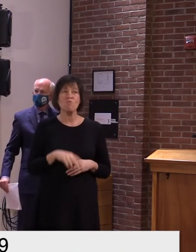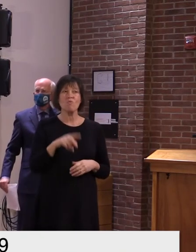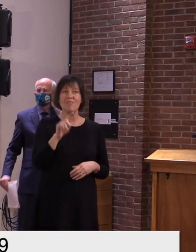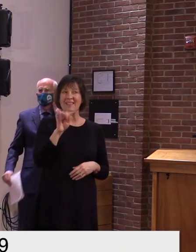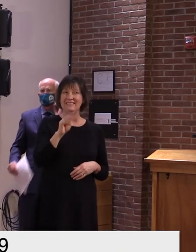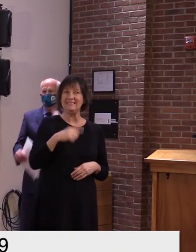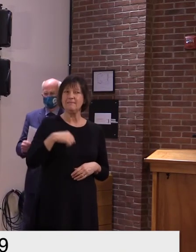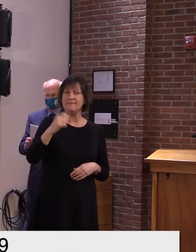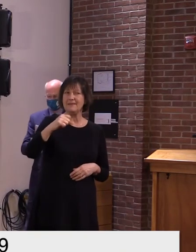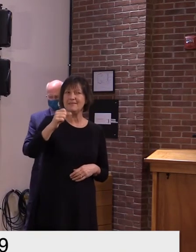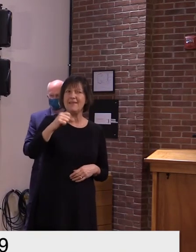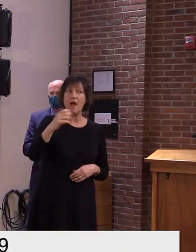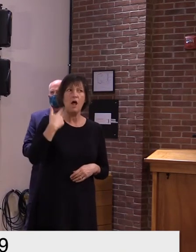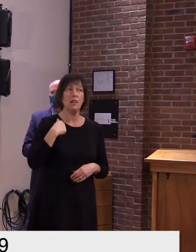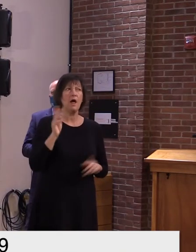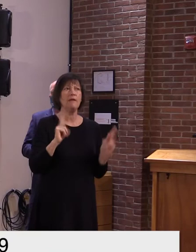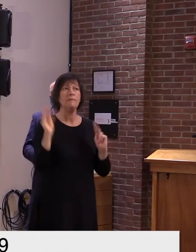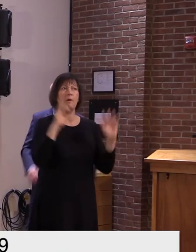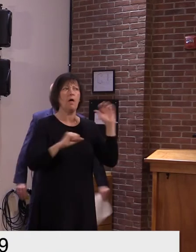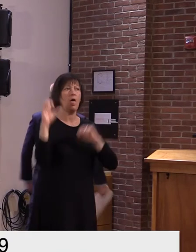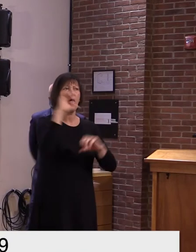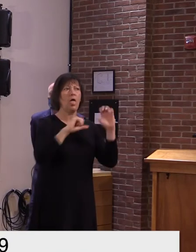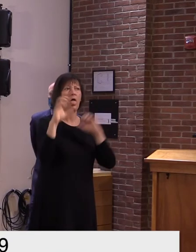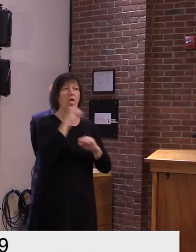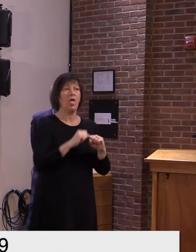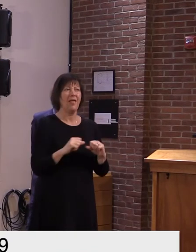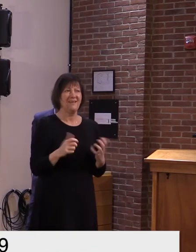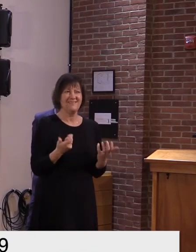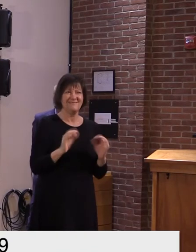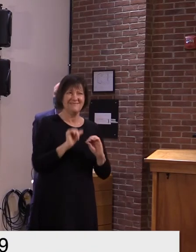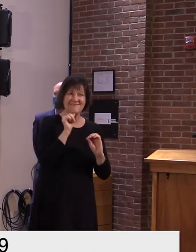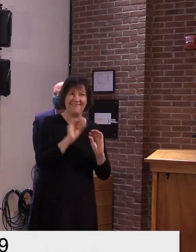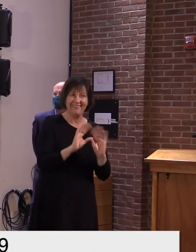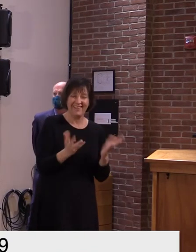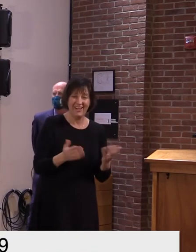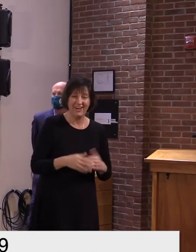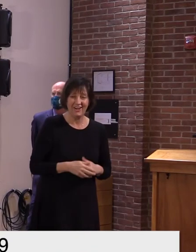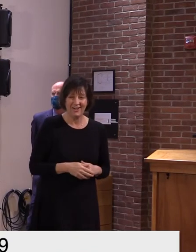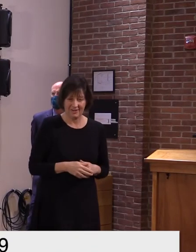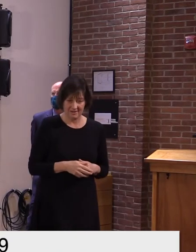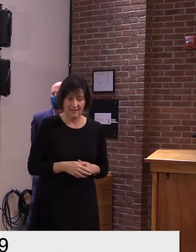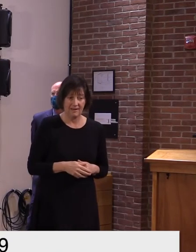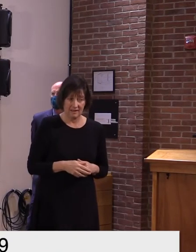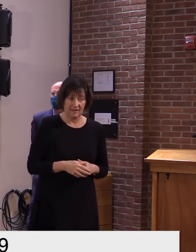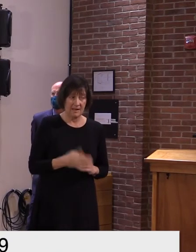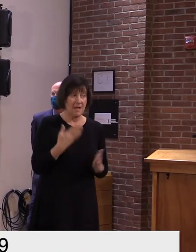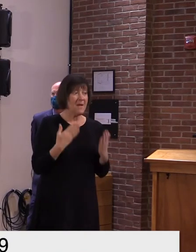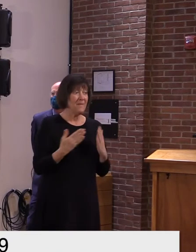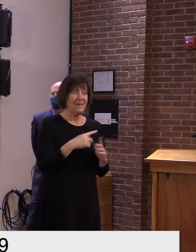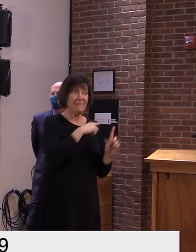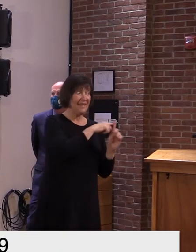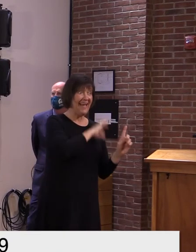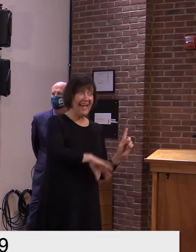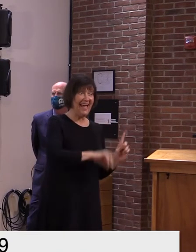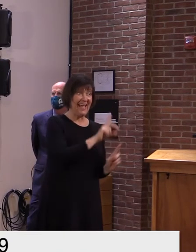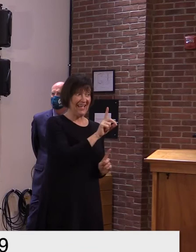of actually consternation out there, Governor, about this, because, you know, maybe the deduction on one side, but then it